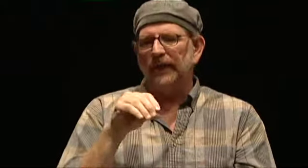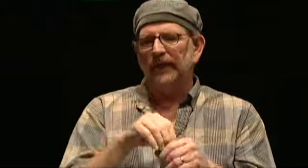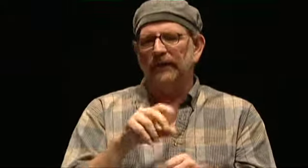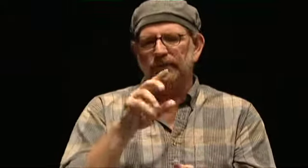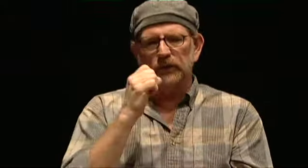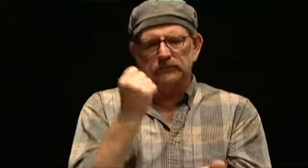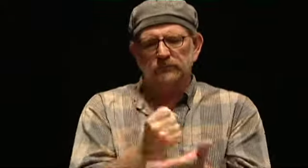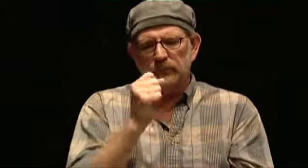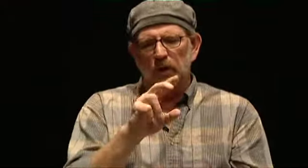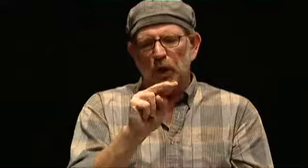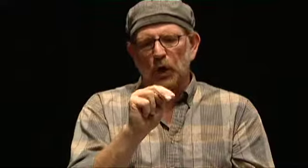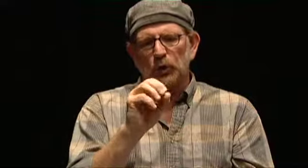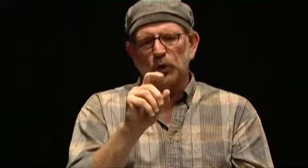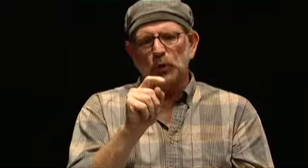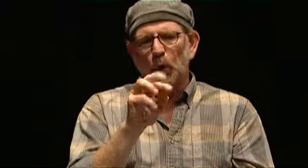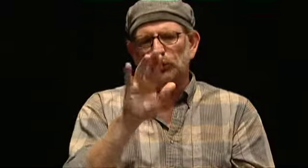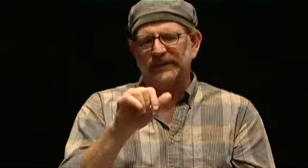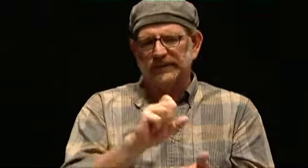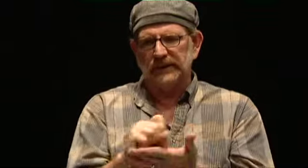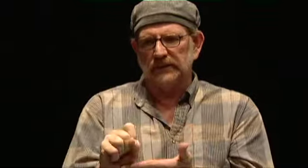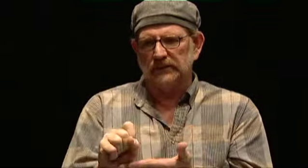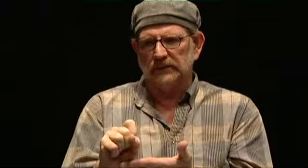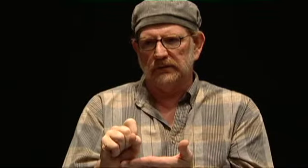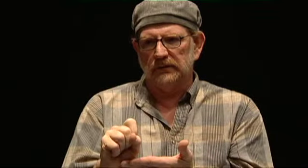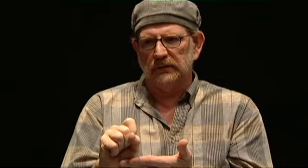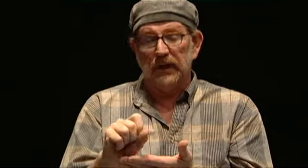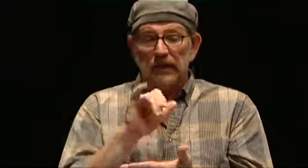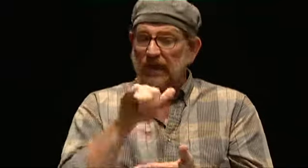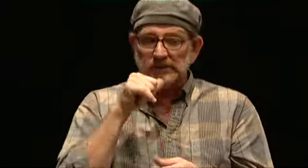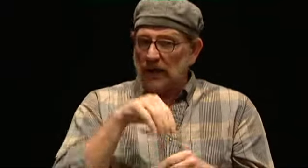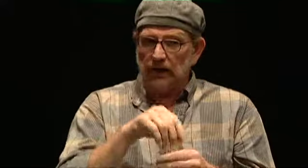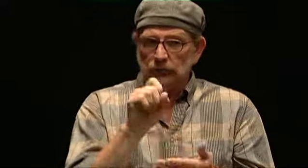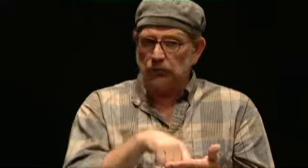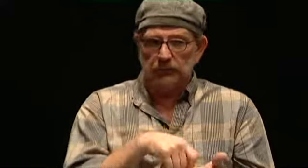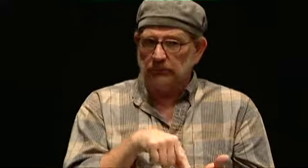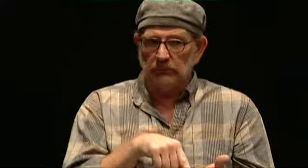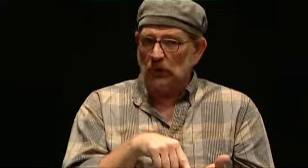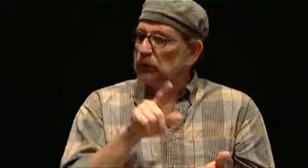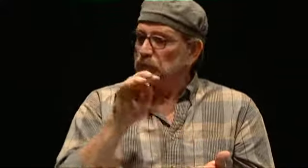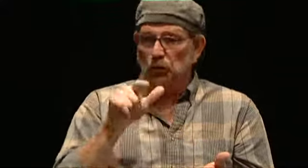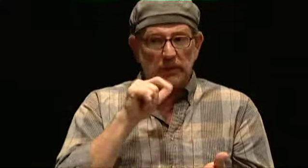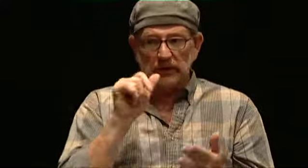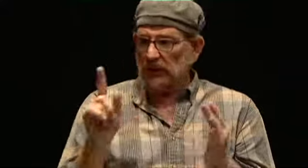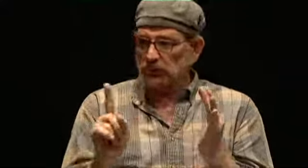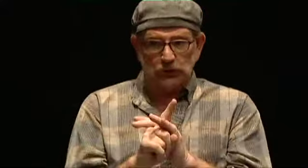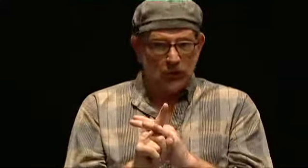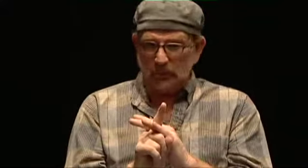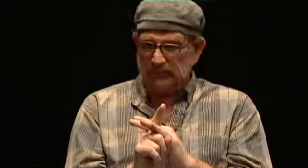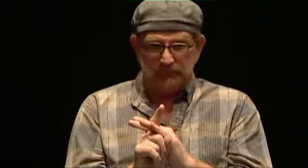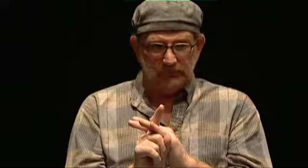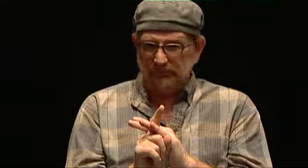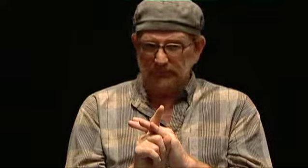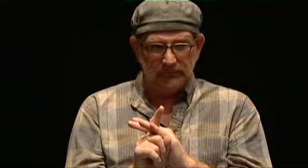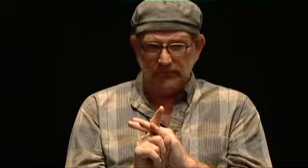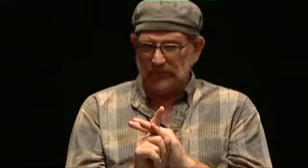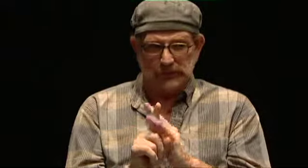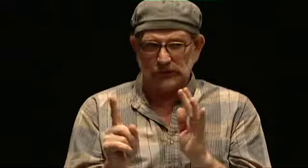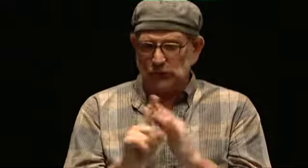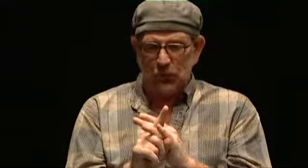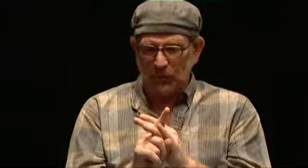Tubal in the notary scene. That's not in the script. Tubal doesn't show